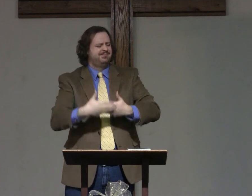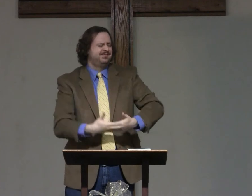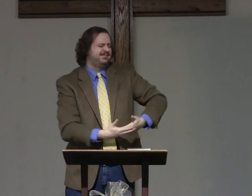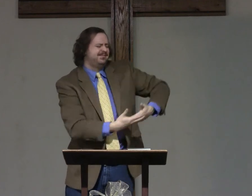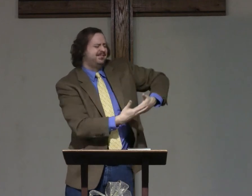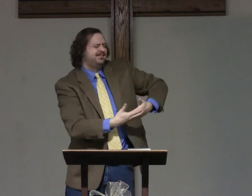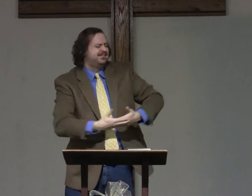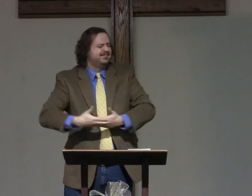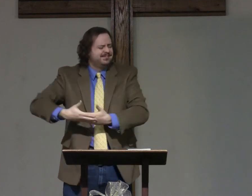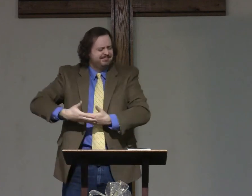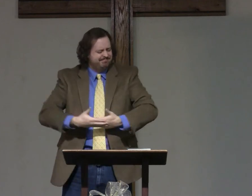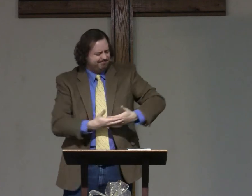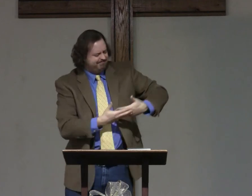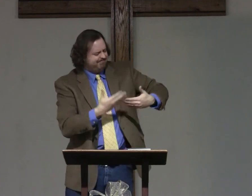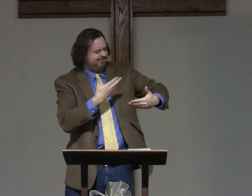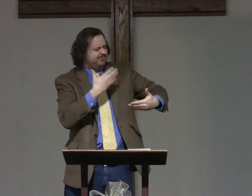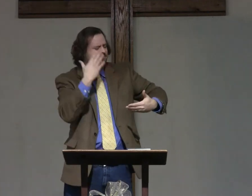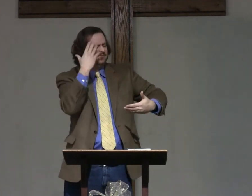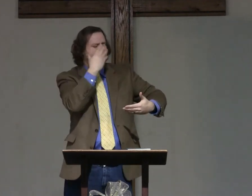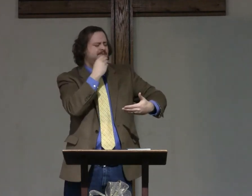Son, who came to earth to be born.